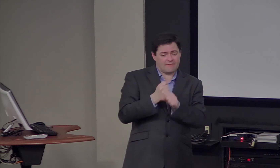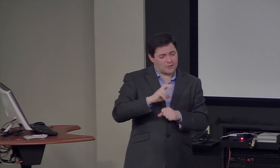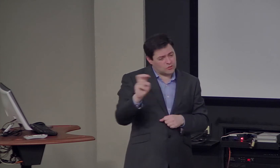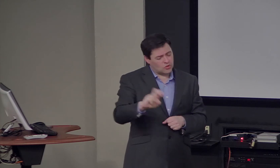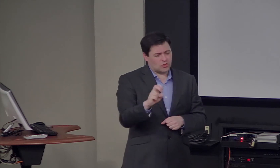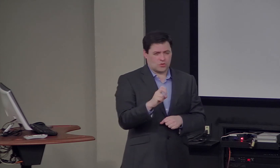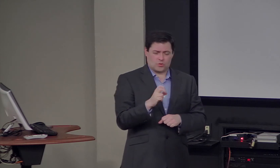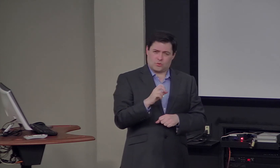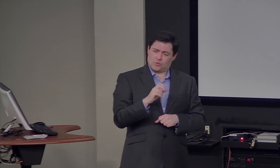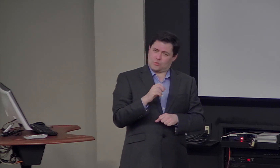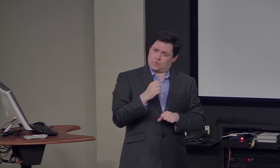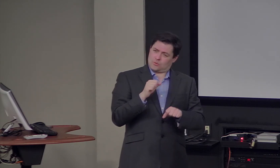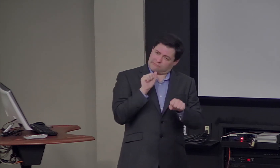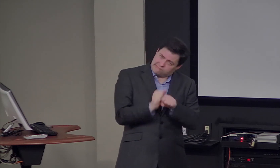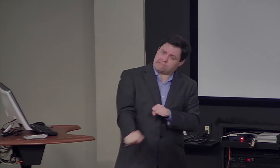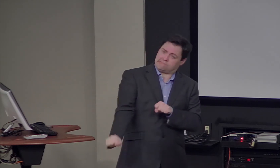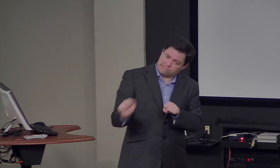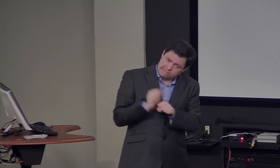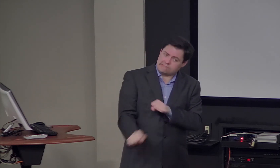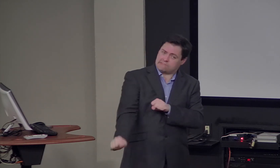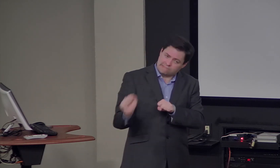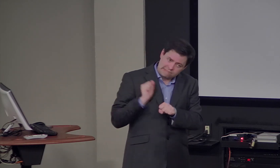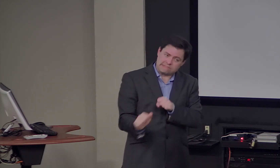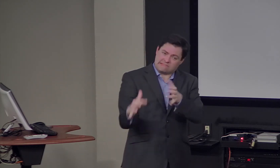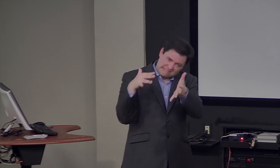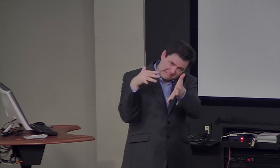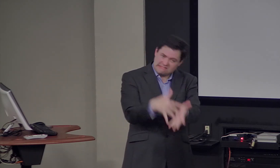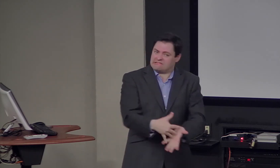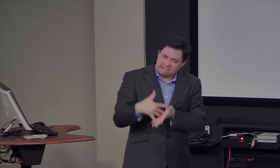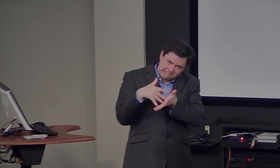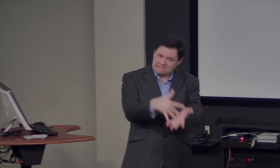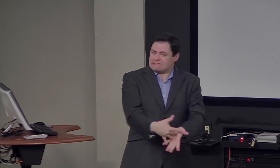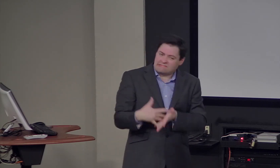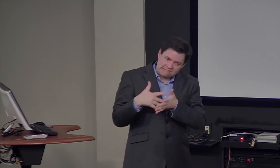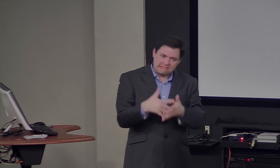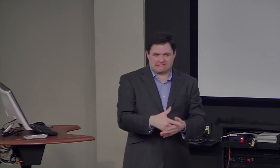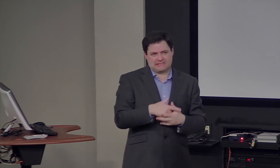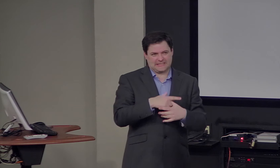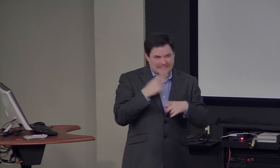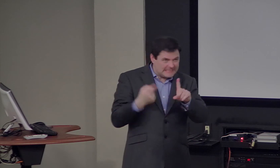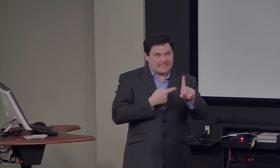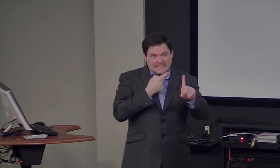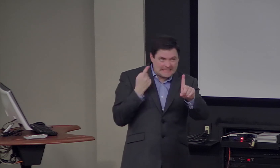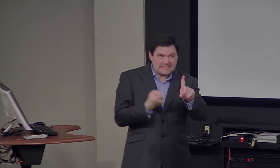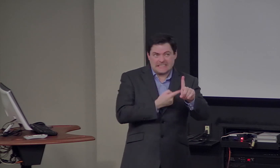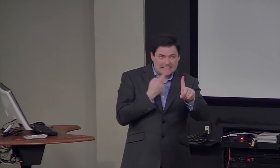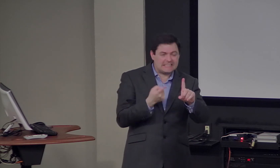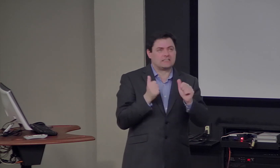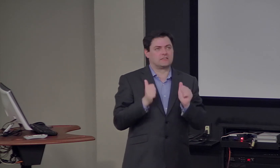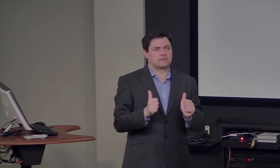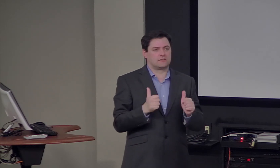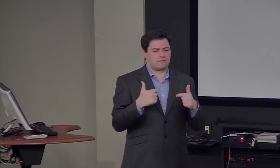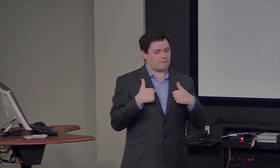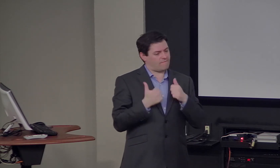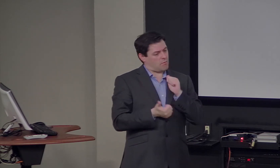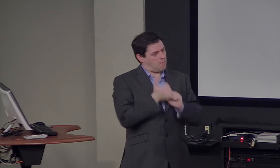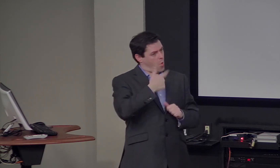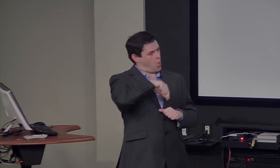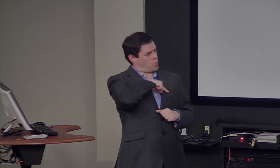years, 25 years throughout their interpreting work, if they worked diligently and studied to pursue this, they might be